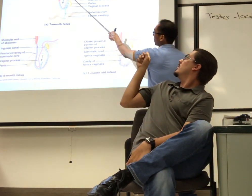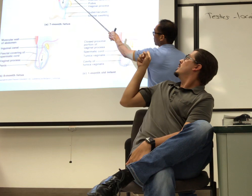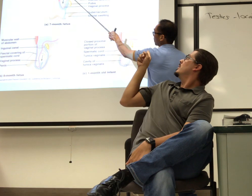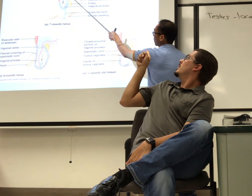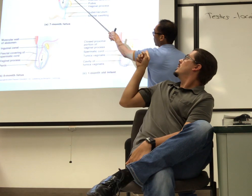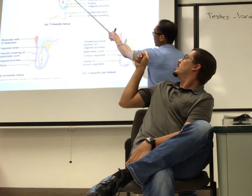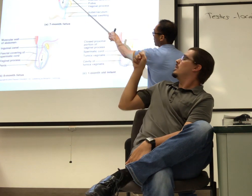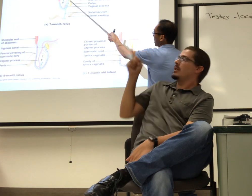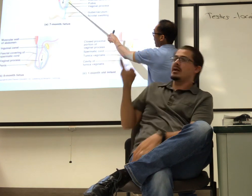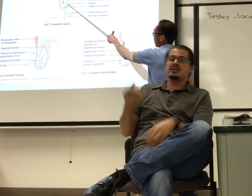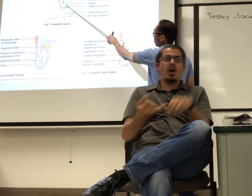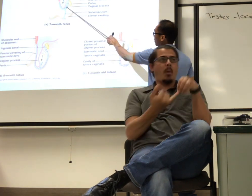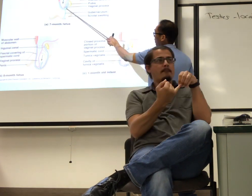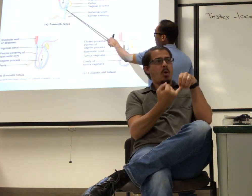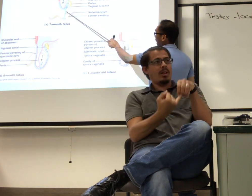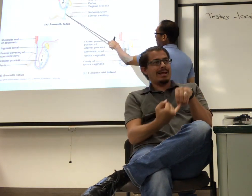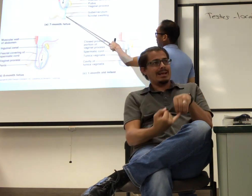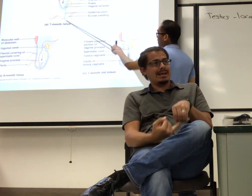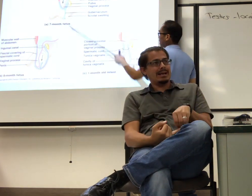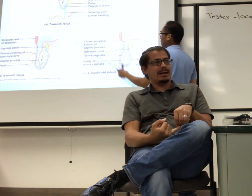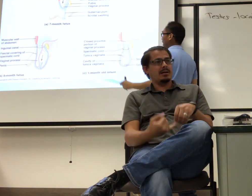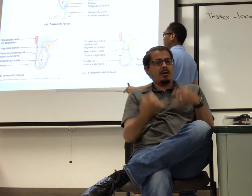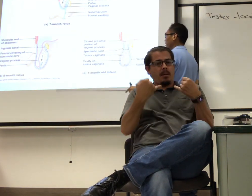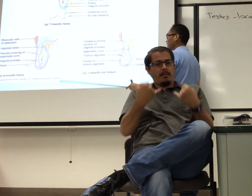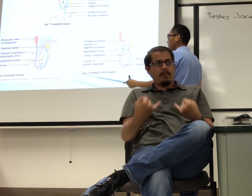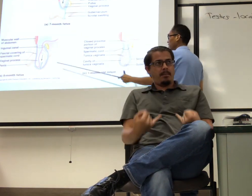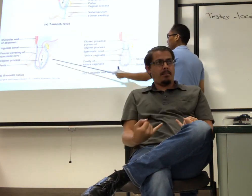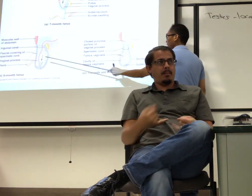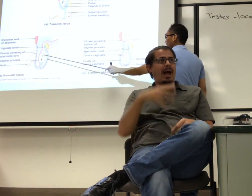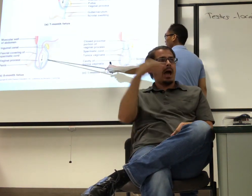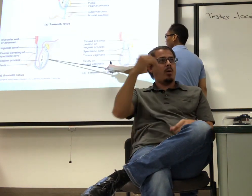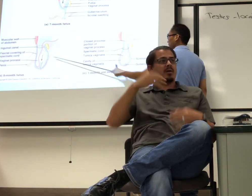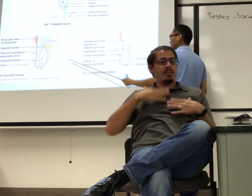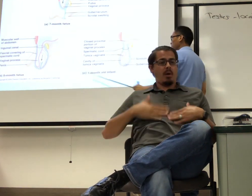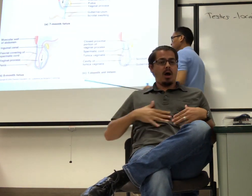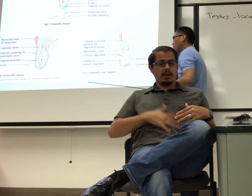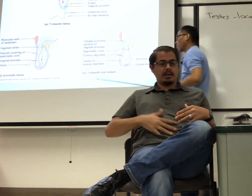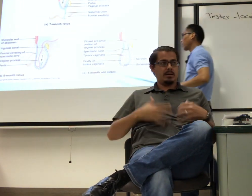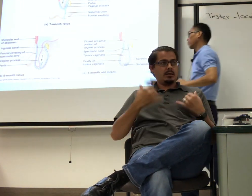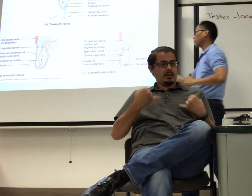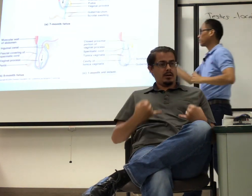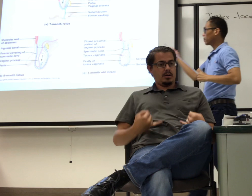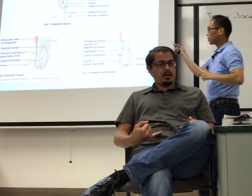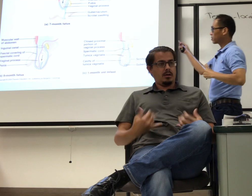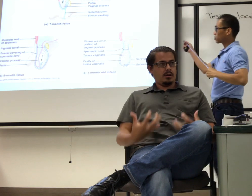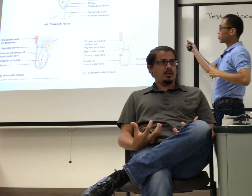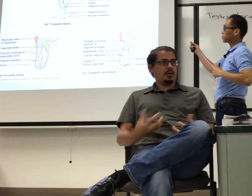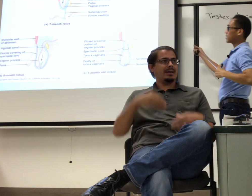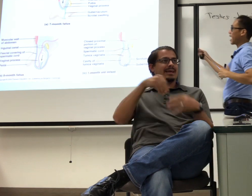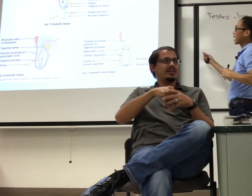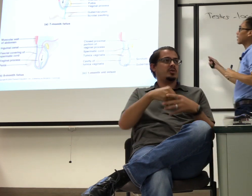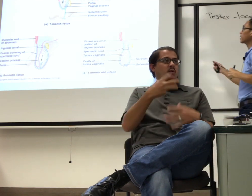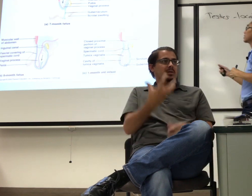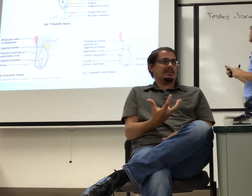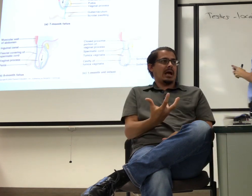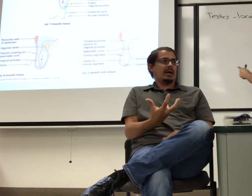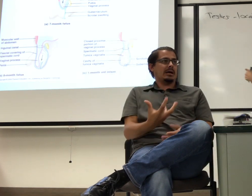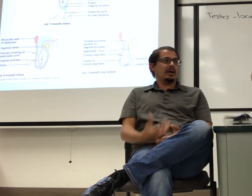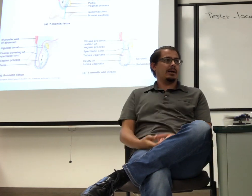it's pulling the gonad down out of the body cavity into the scrotal